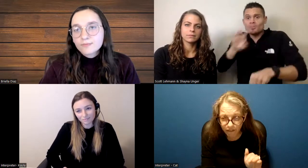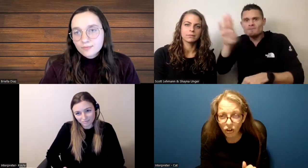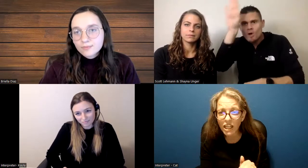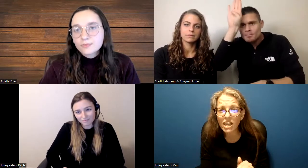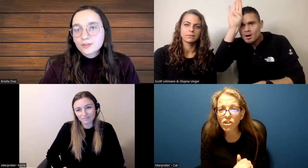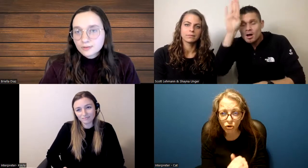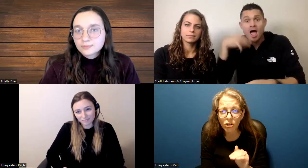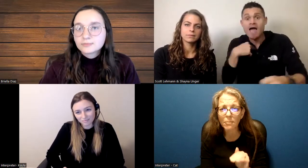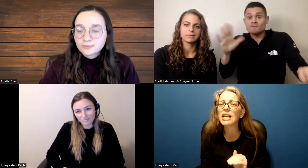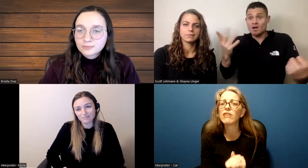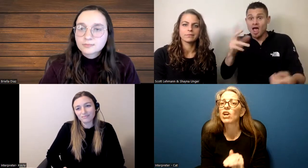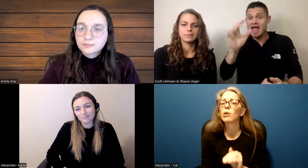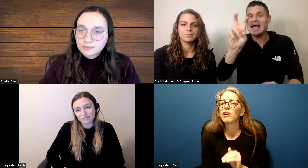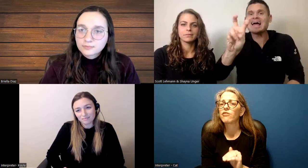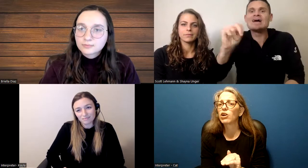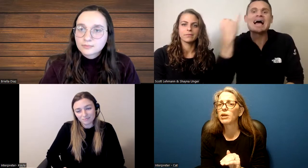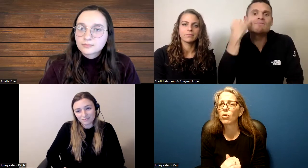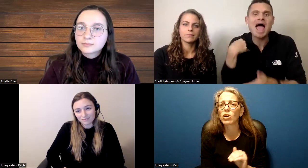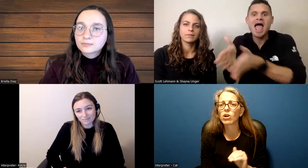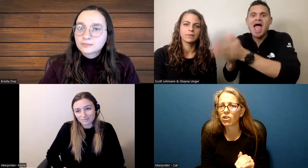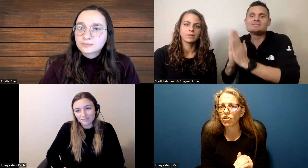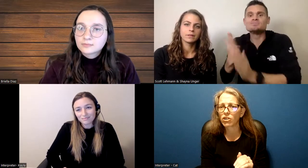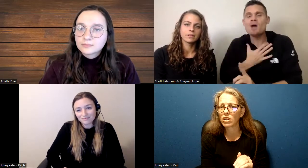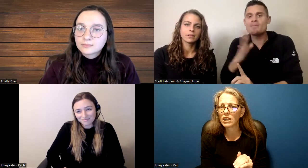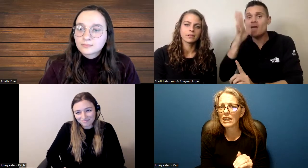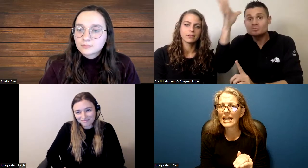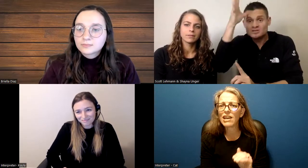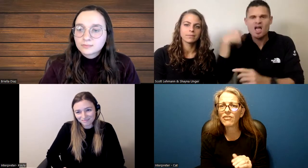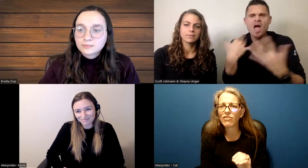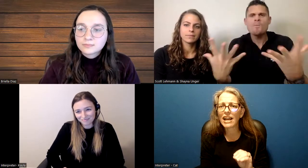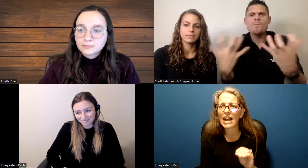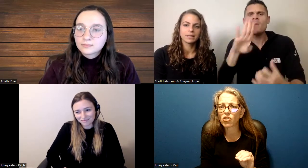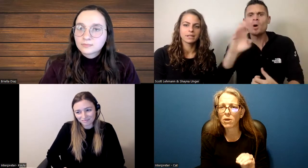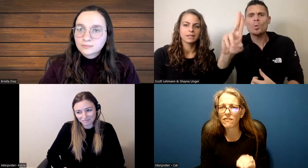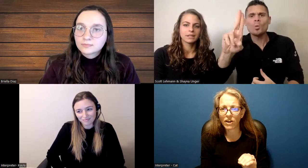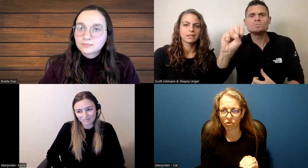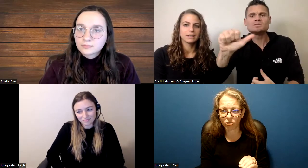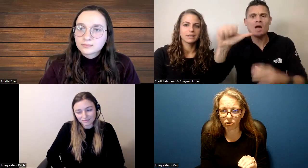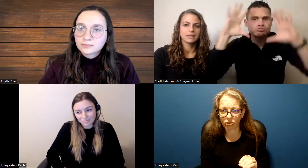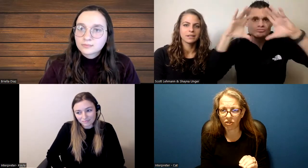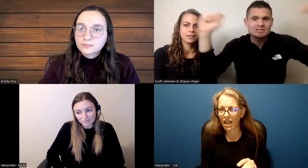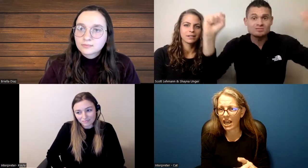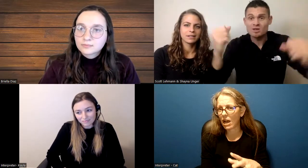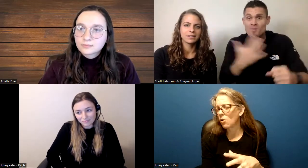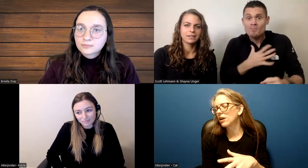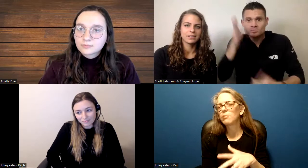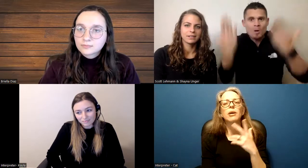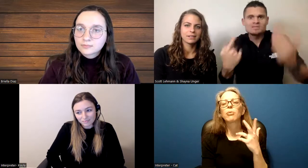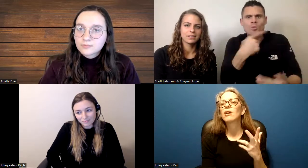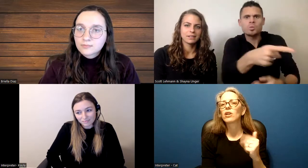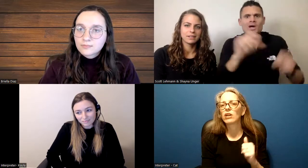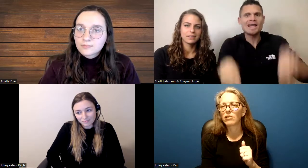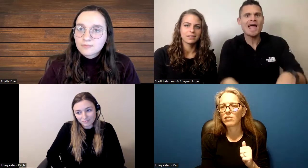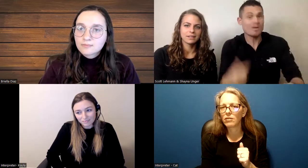I fully, truly believed I could be a fireman or a doctor. Even if I asked my folks saying I wanted to be